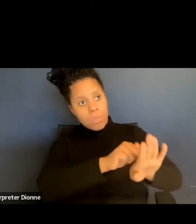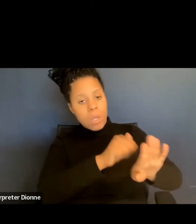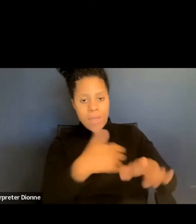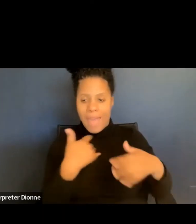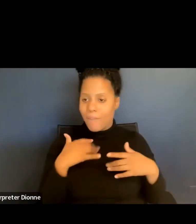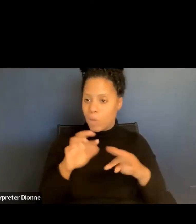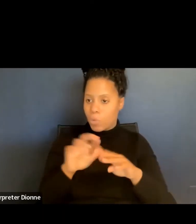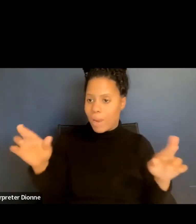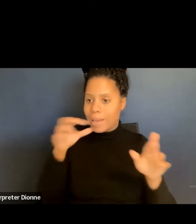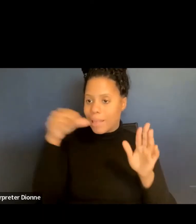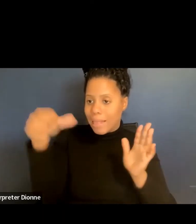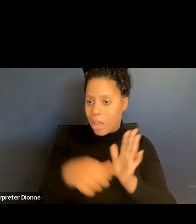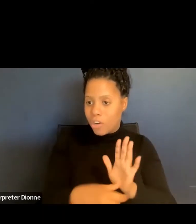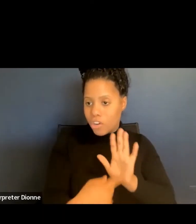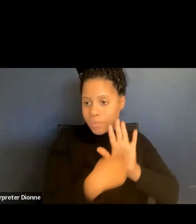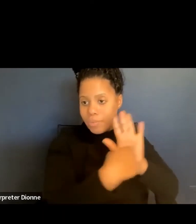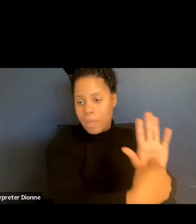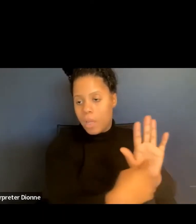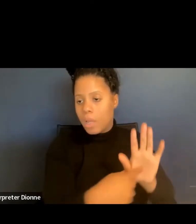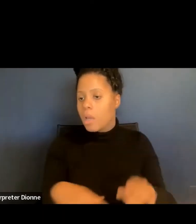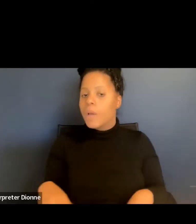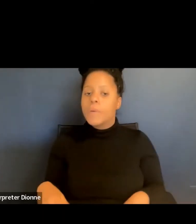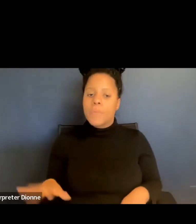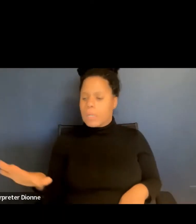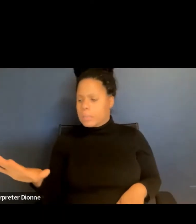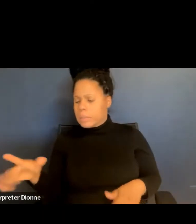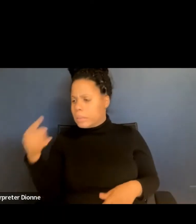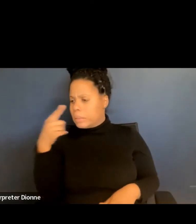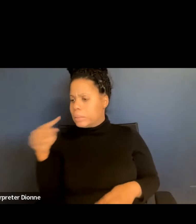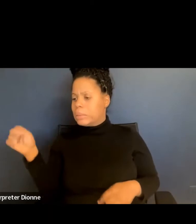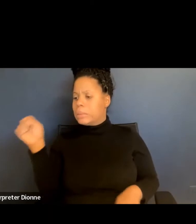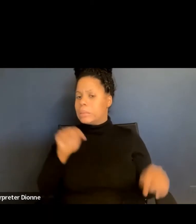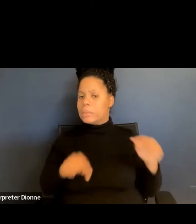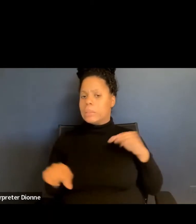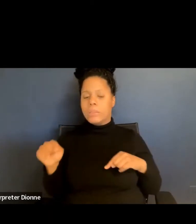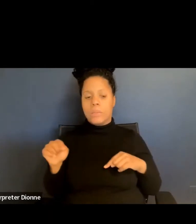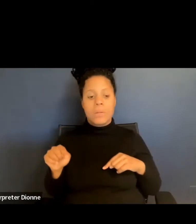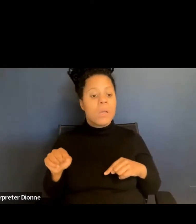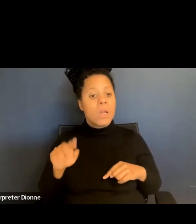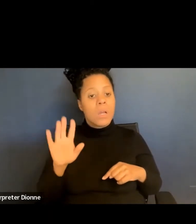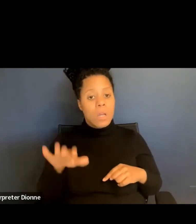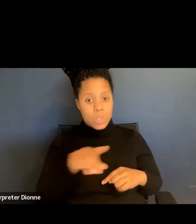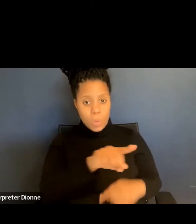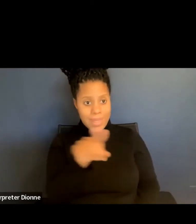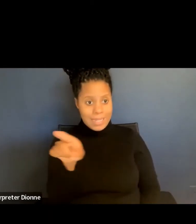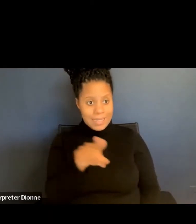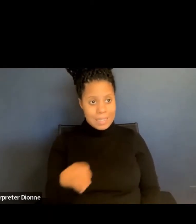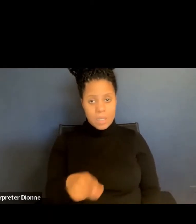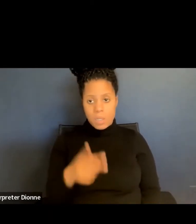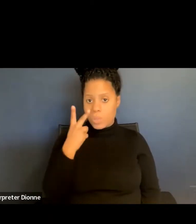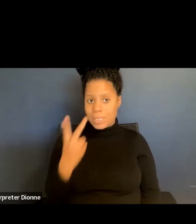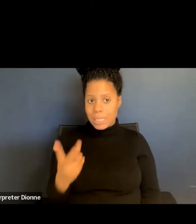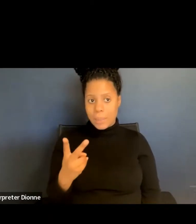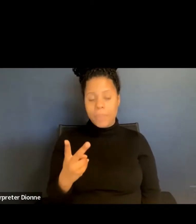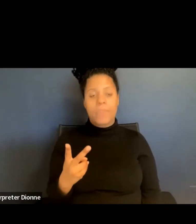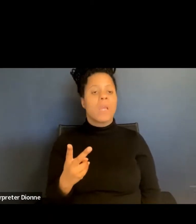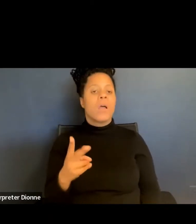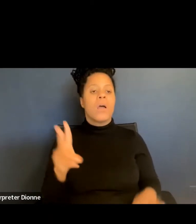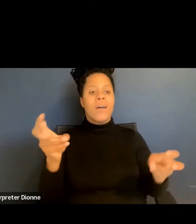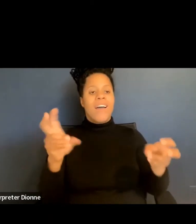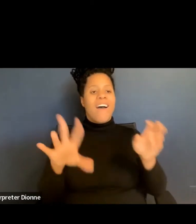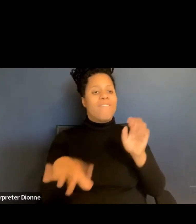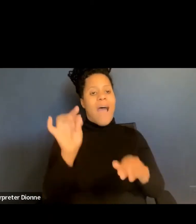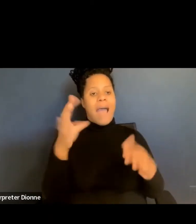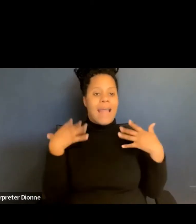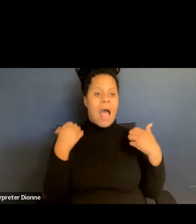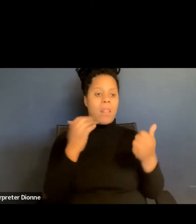so I'm sorry, can we go back one slide? Yep, perfect. So what you see here is the Find a Health Center